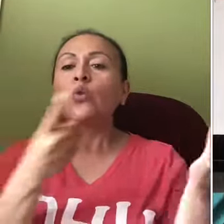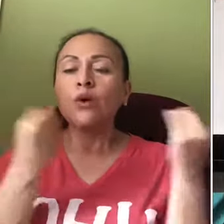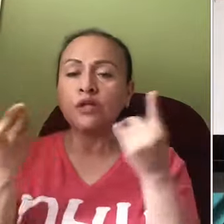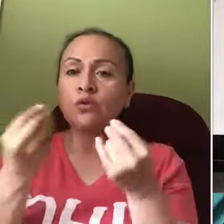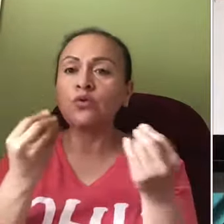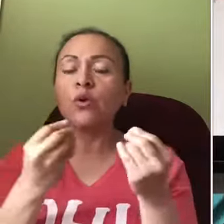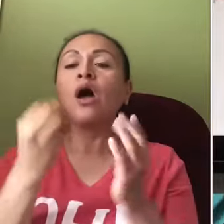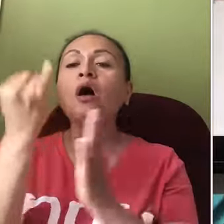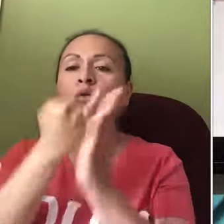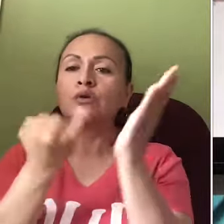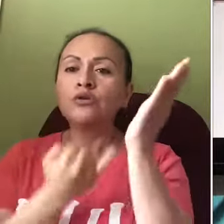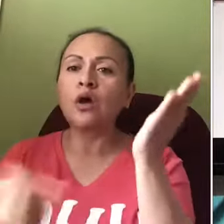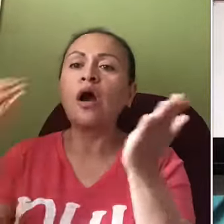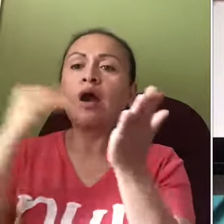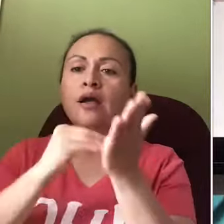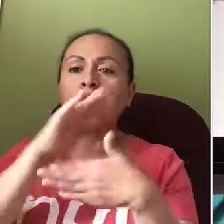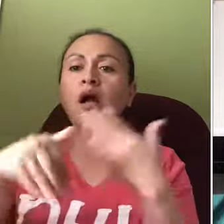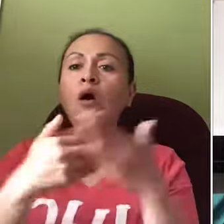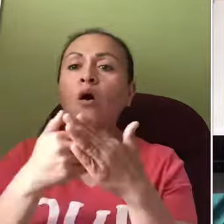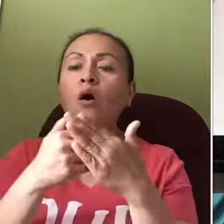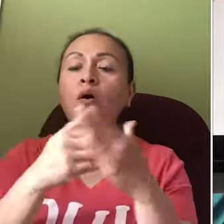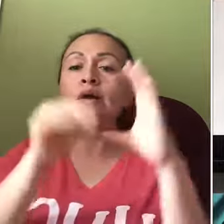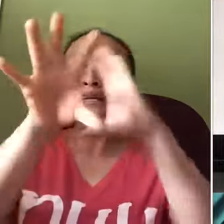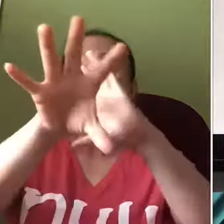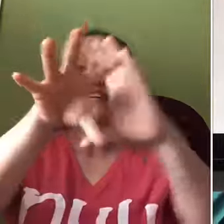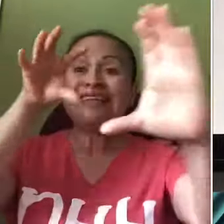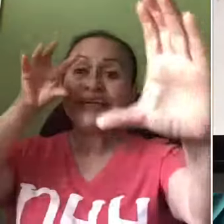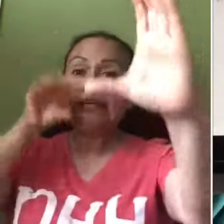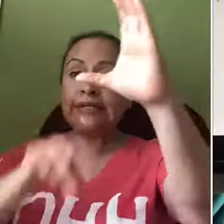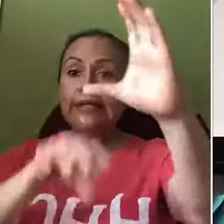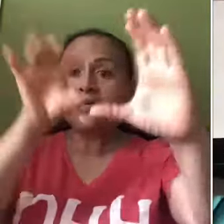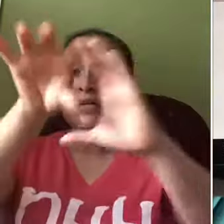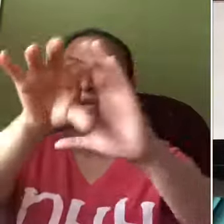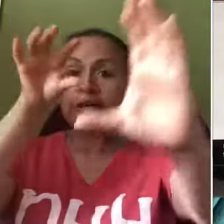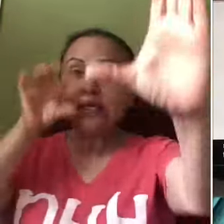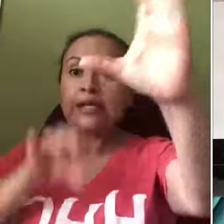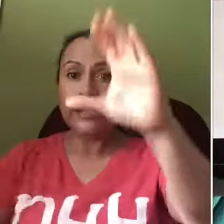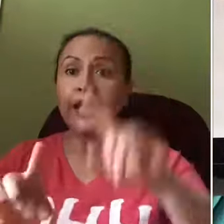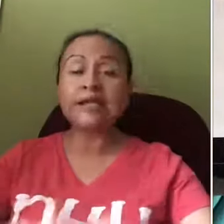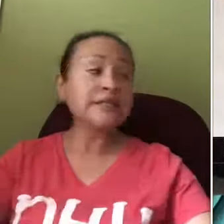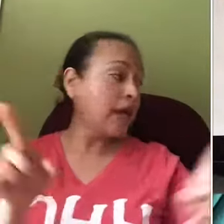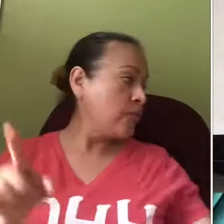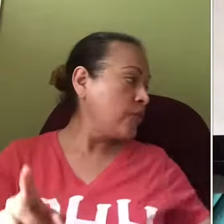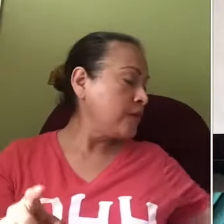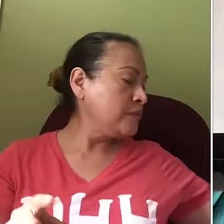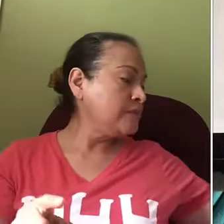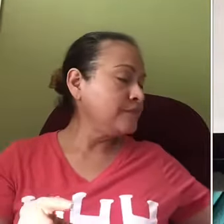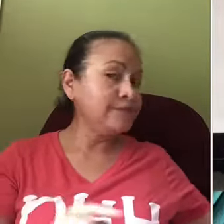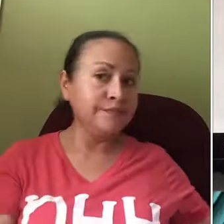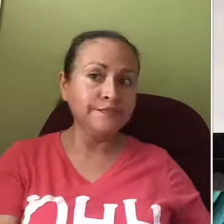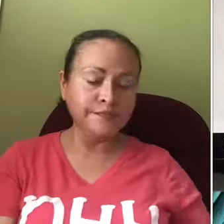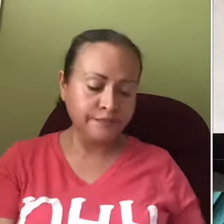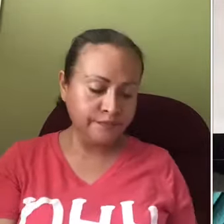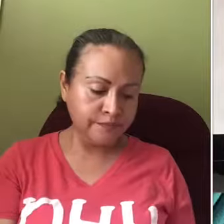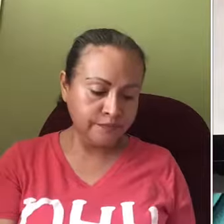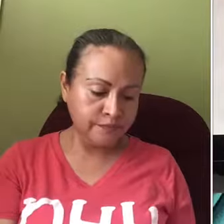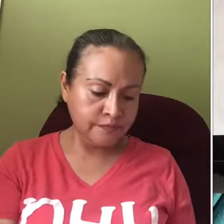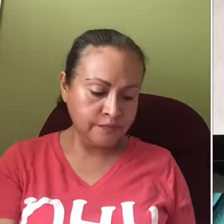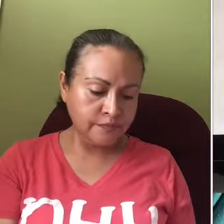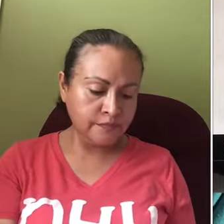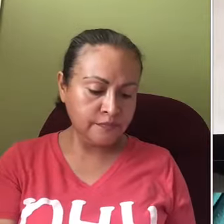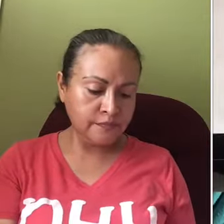to redraw all of them separately. I'm going to try to do my best to have them be the same. So that one is Z.